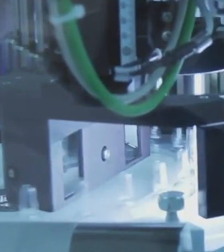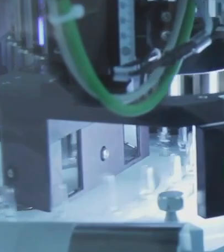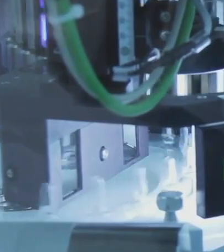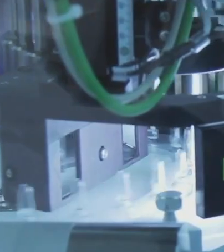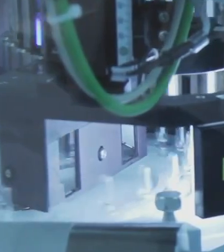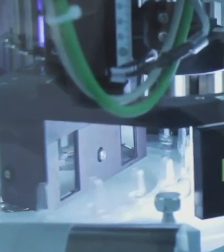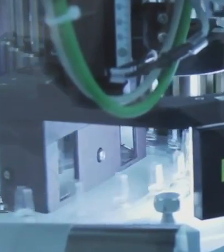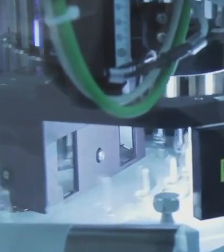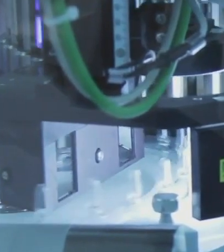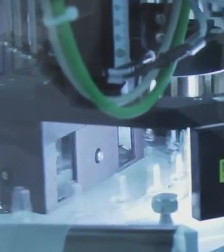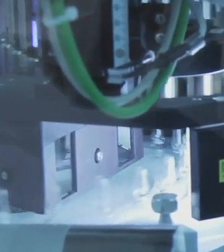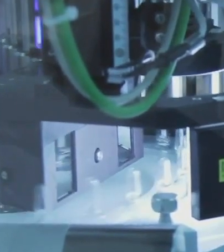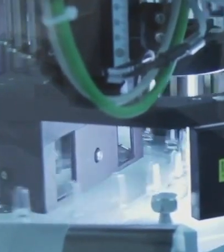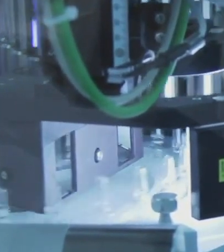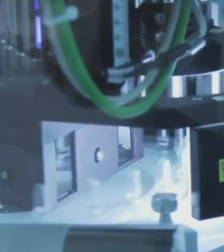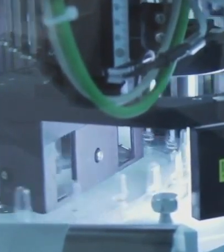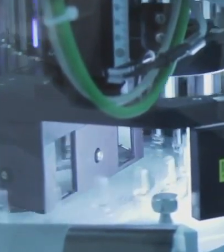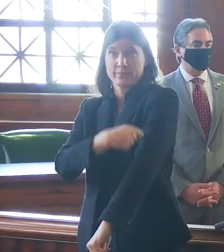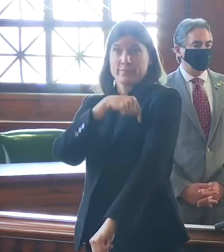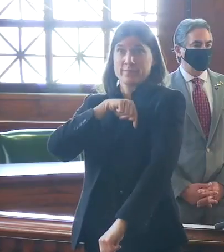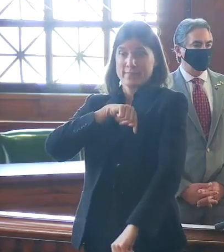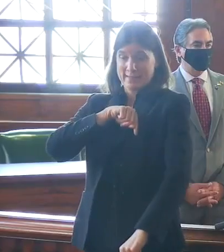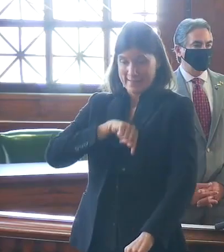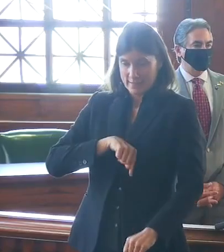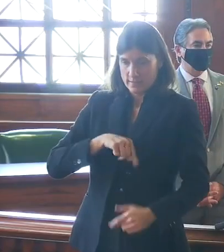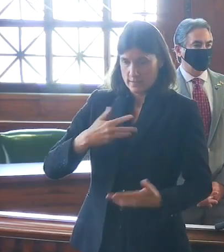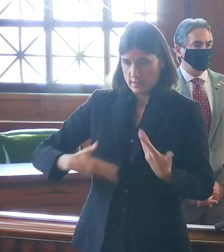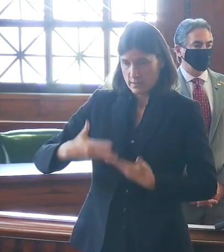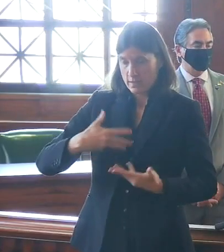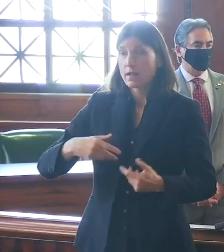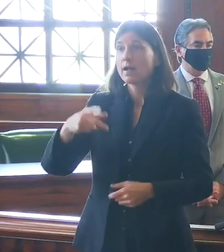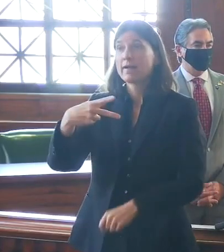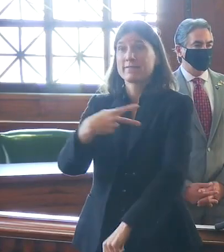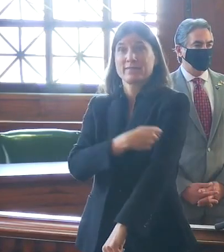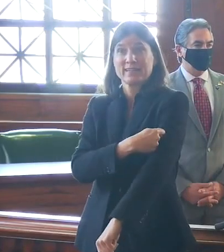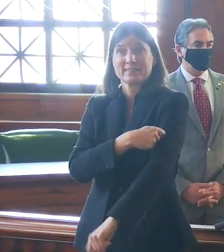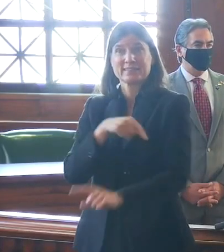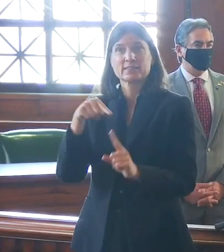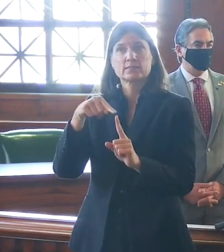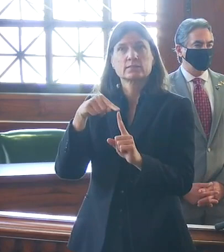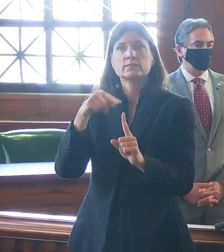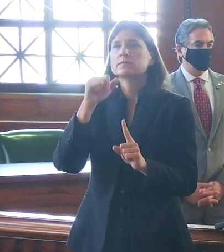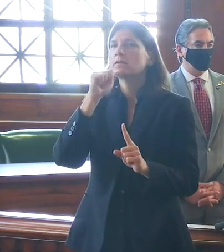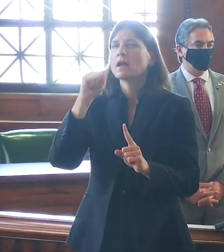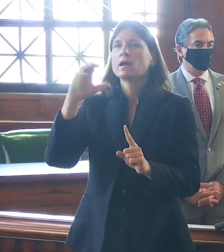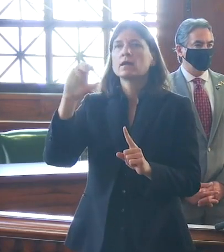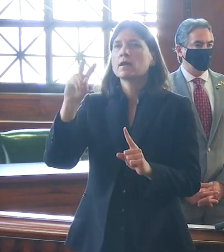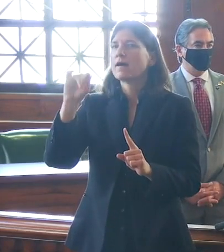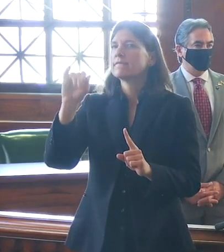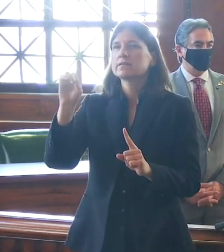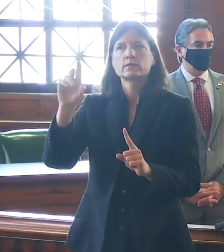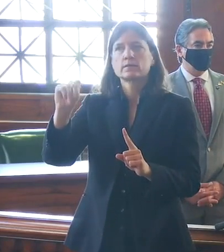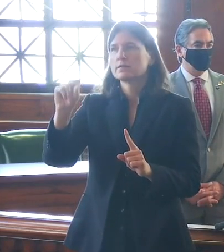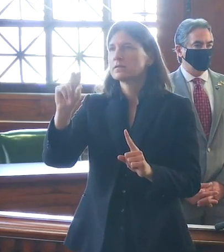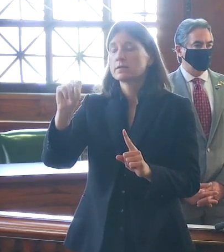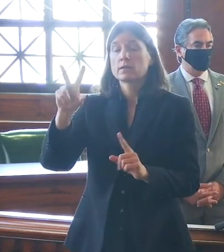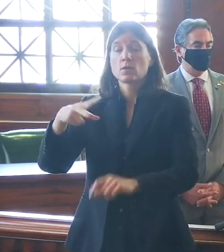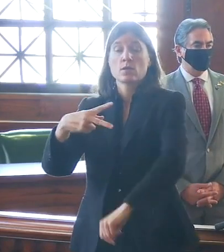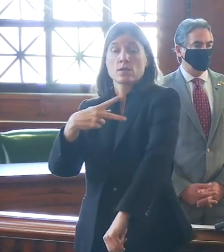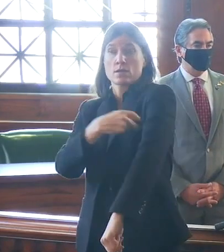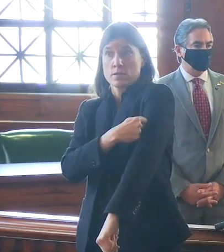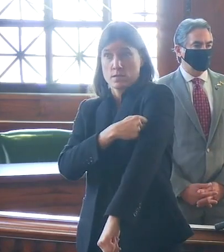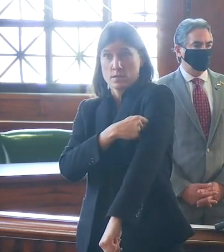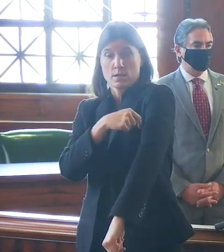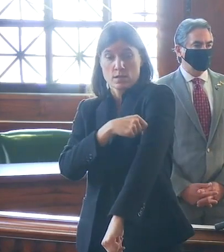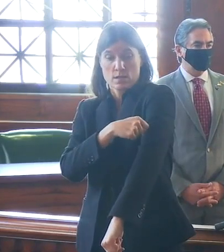vaccine, you could notice some mild symptoms. The process to develop immunity can sometimes create symptoms as the body